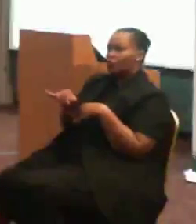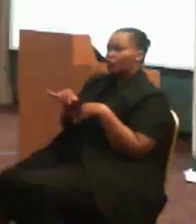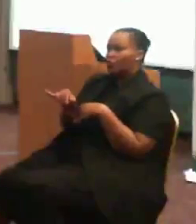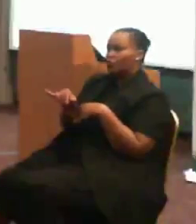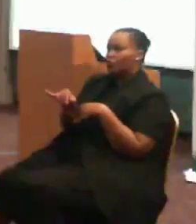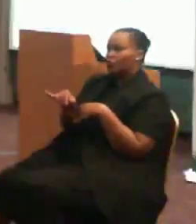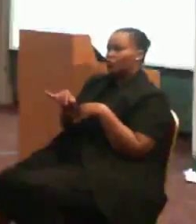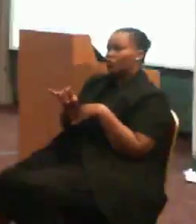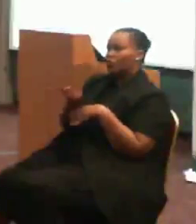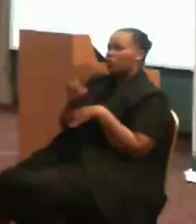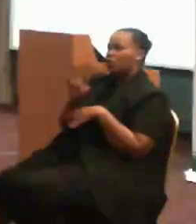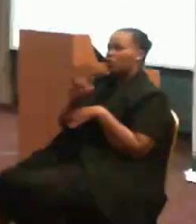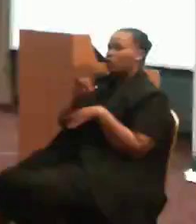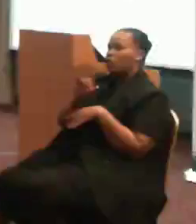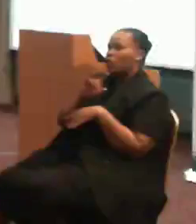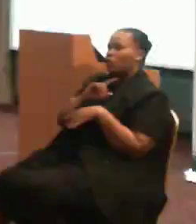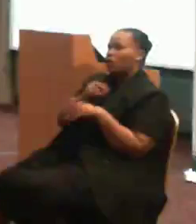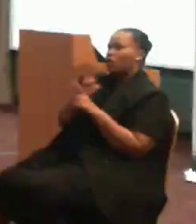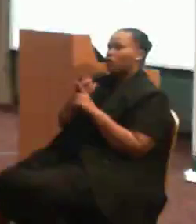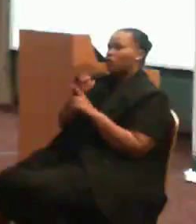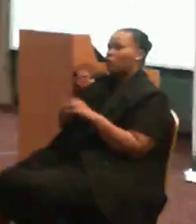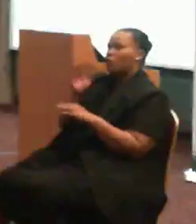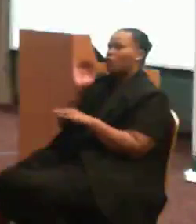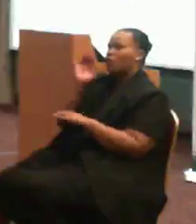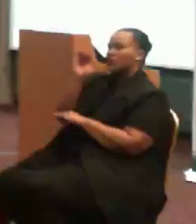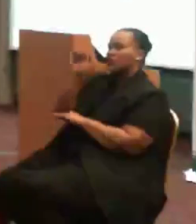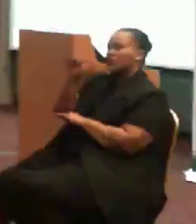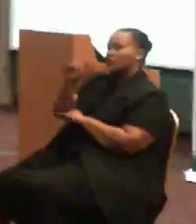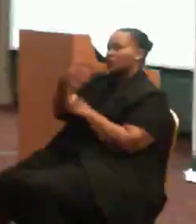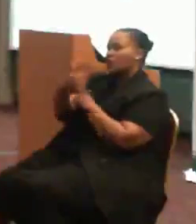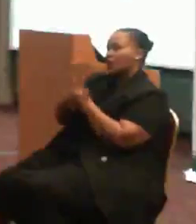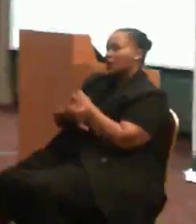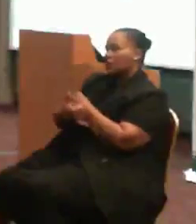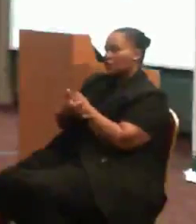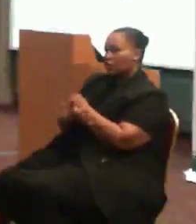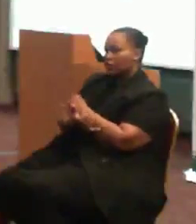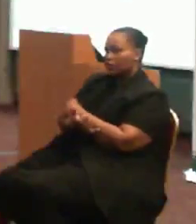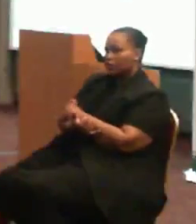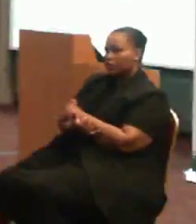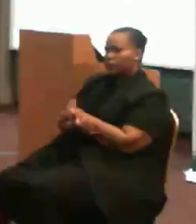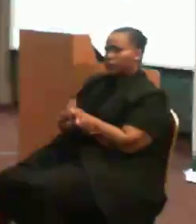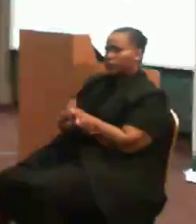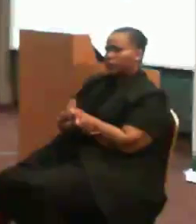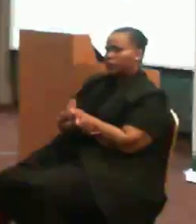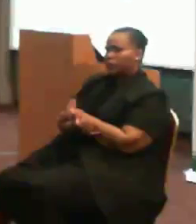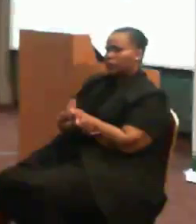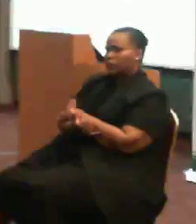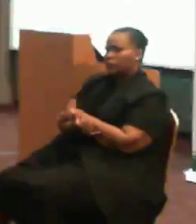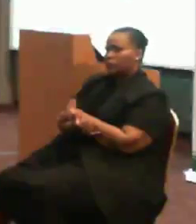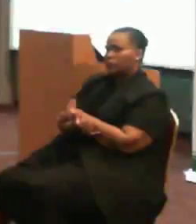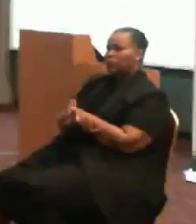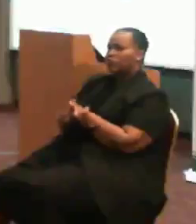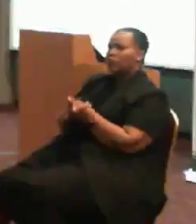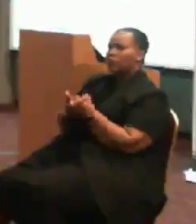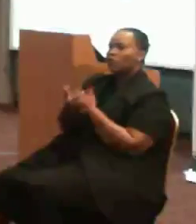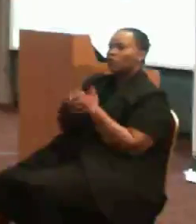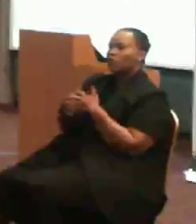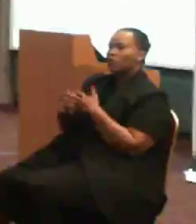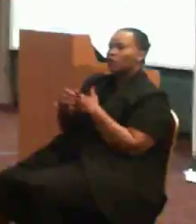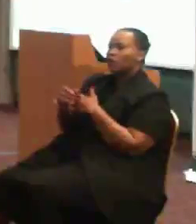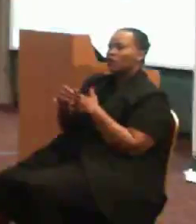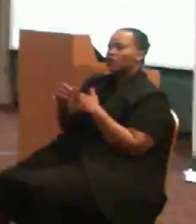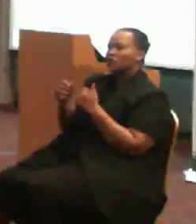get from foreign operations, are they rand-denominated debt or hard currency denominated debt?